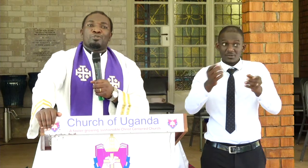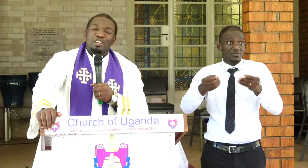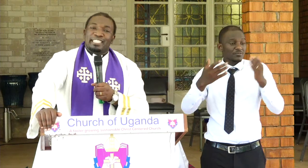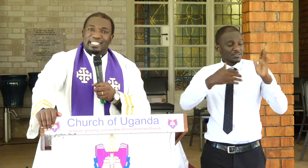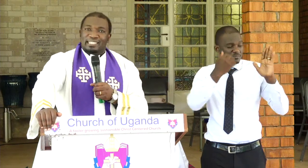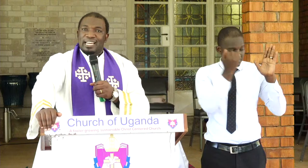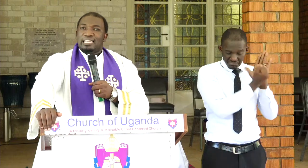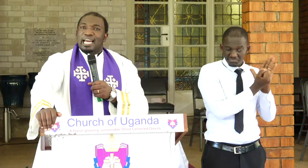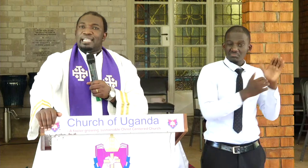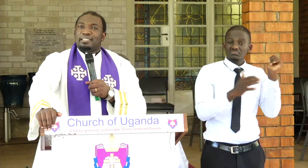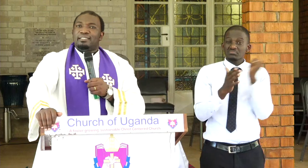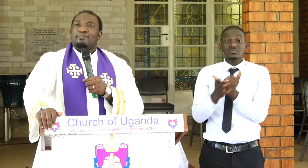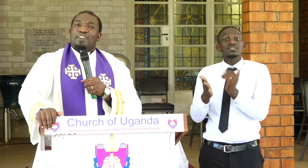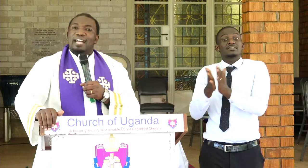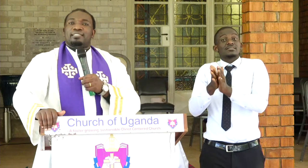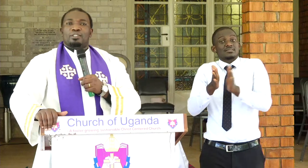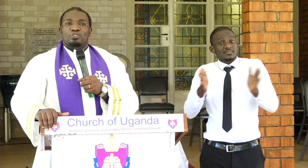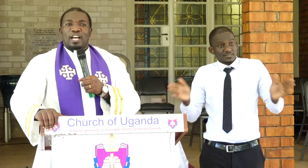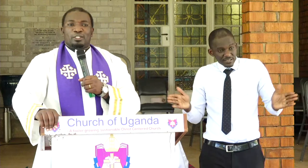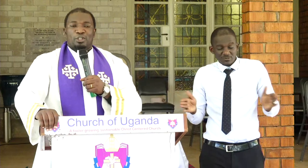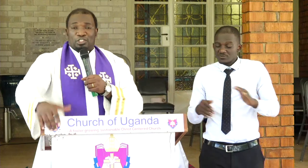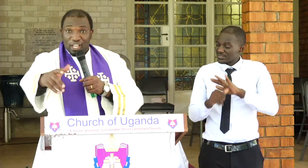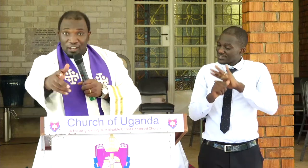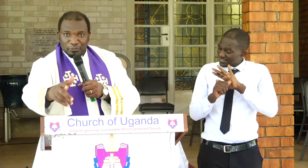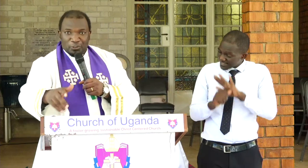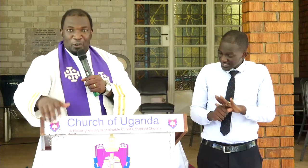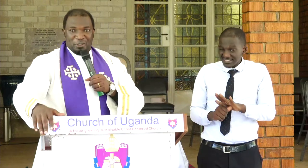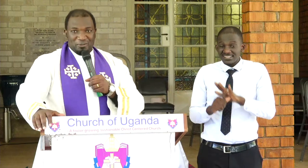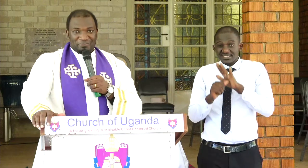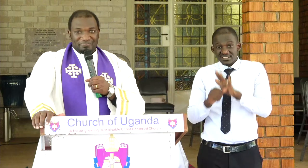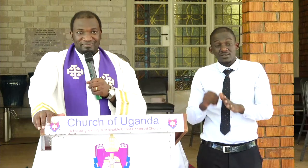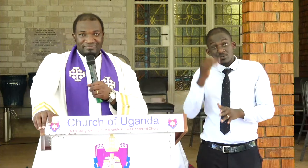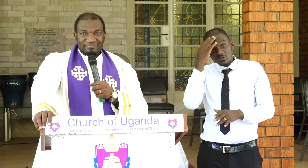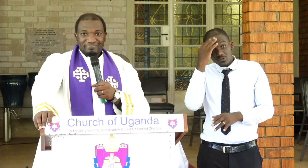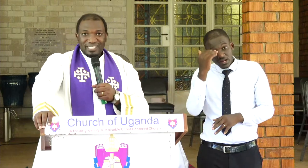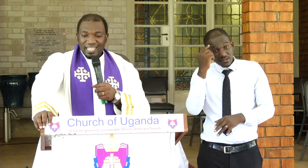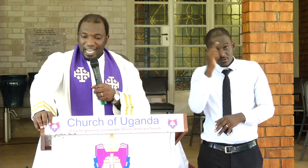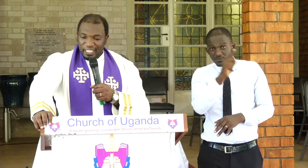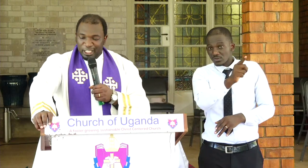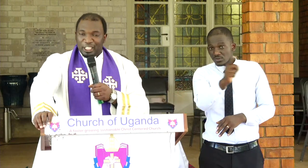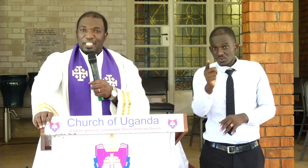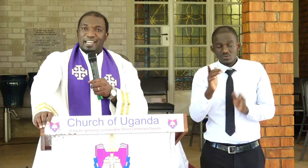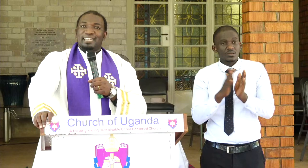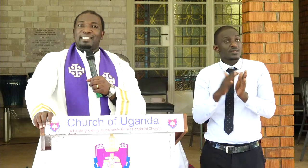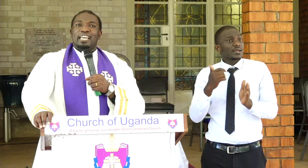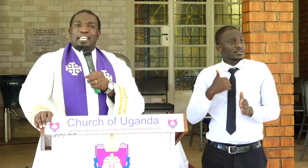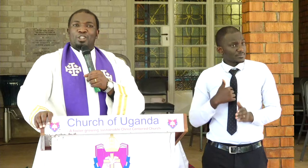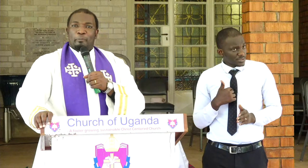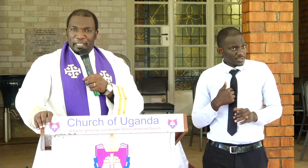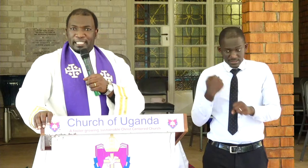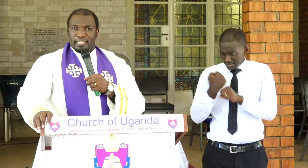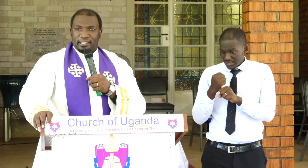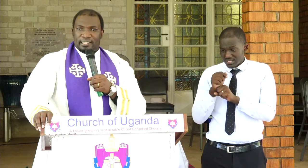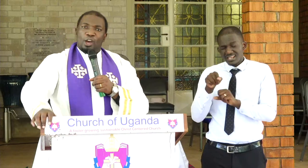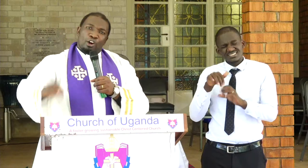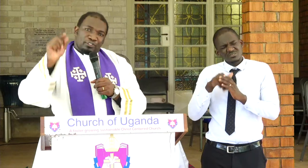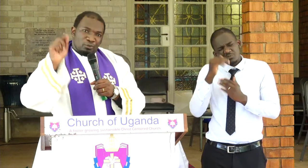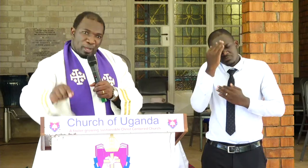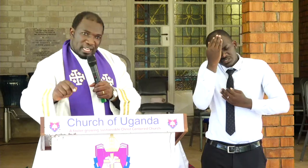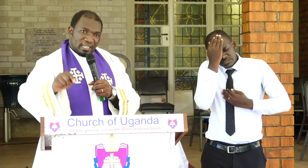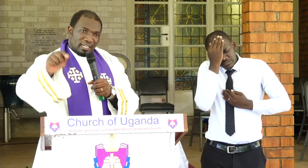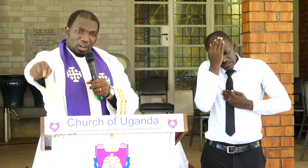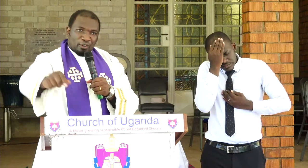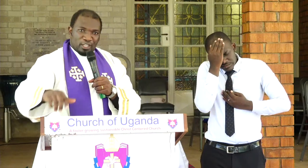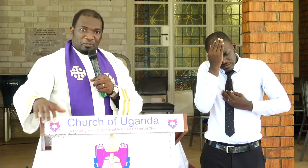be treated like that on that cross for you. And he did that in obedience of